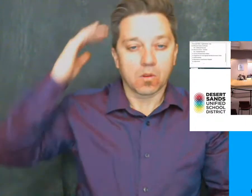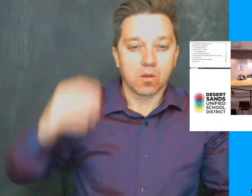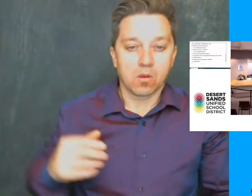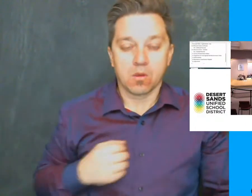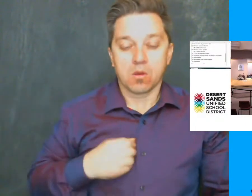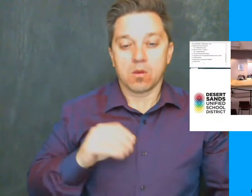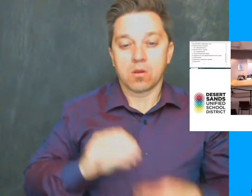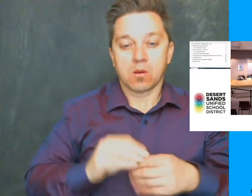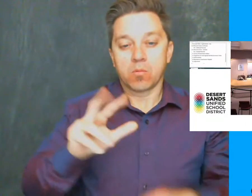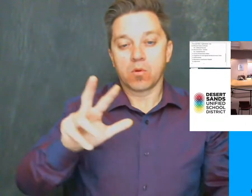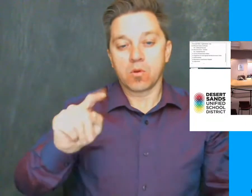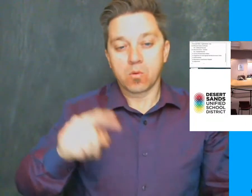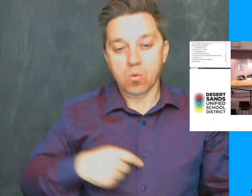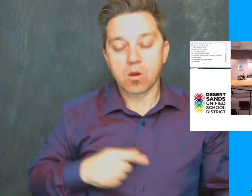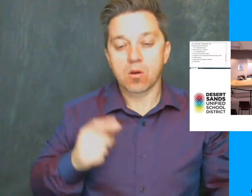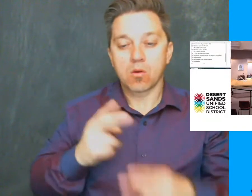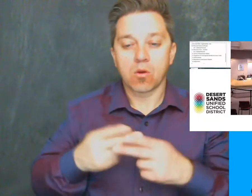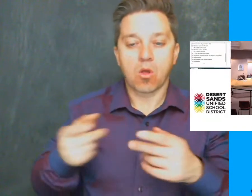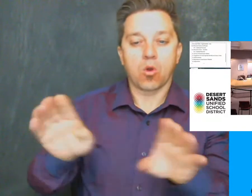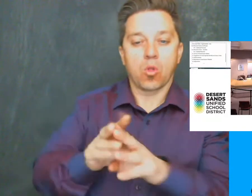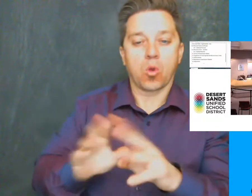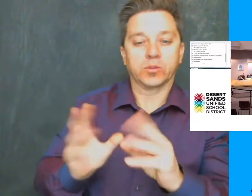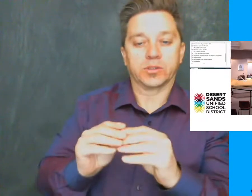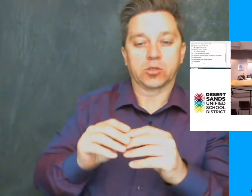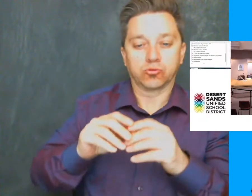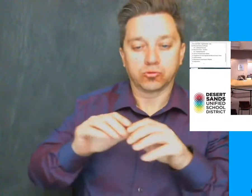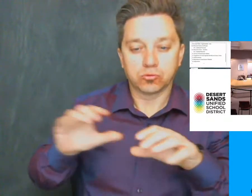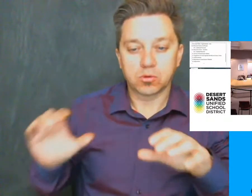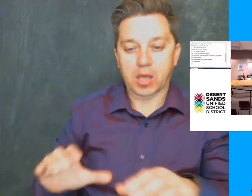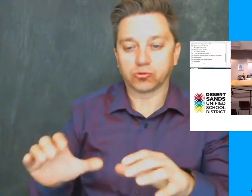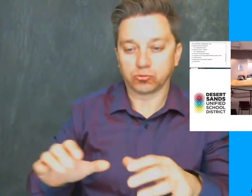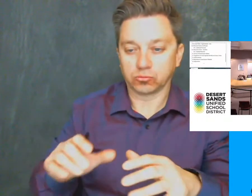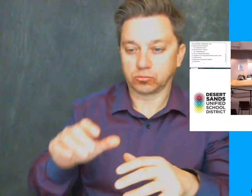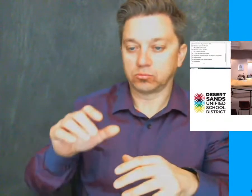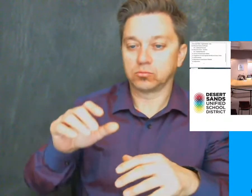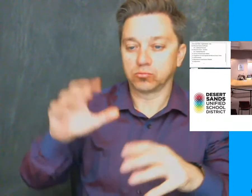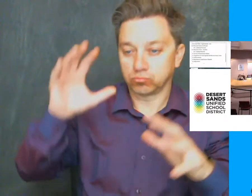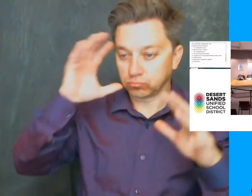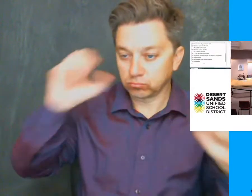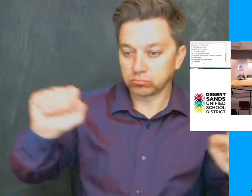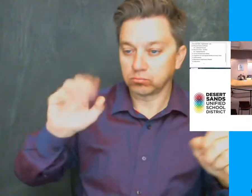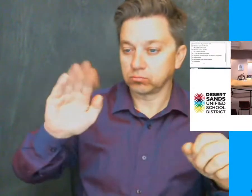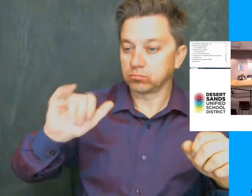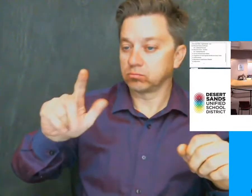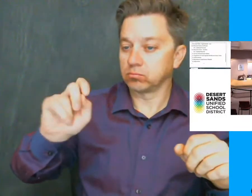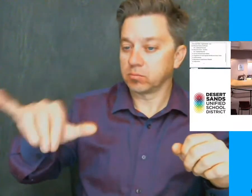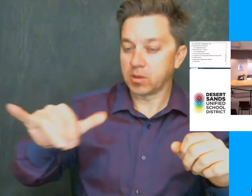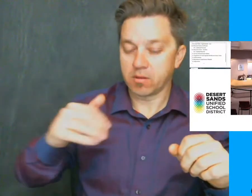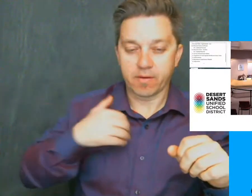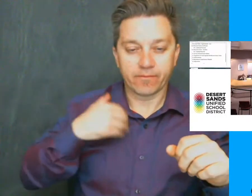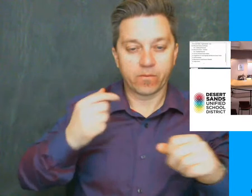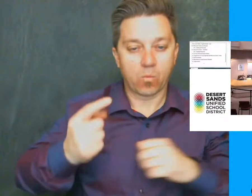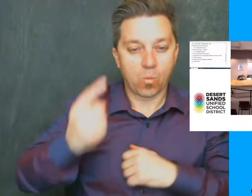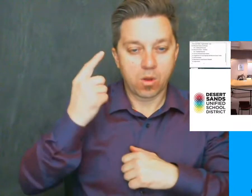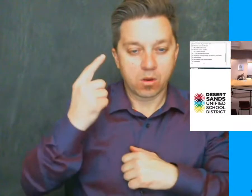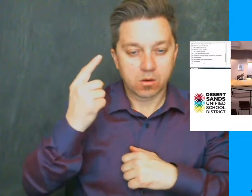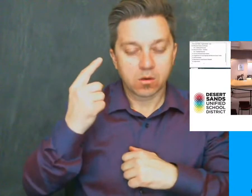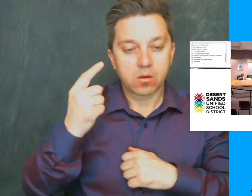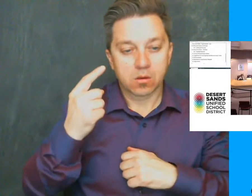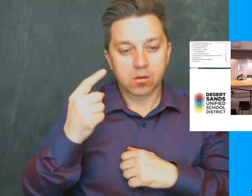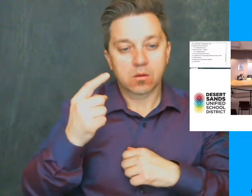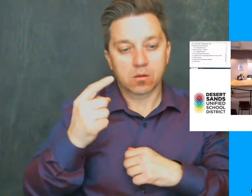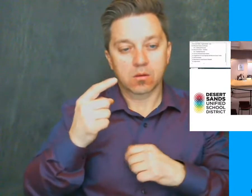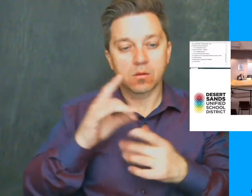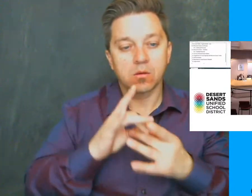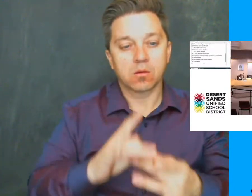31, call out of closed session actions. Superintendent Bailey. I have one. This is in